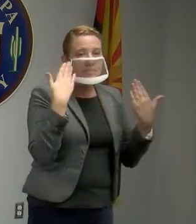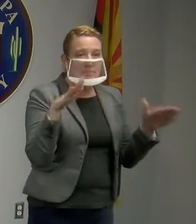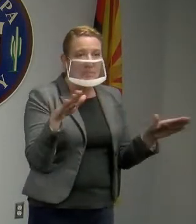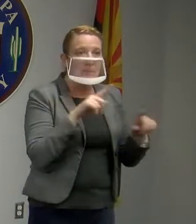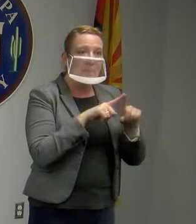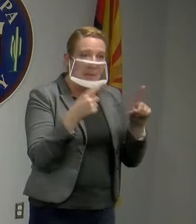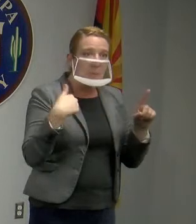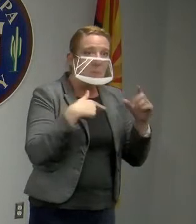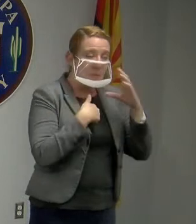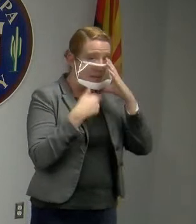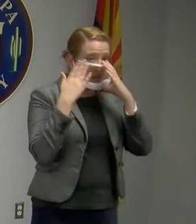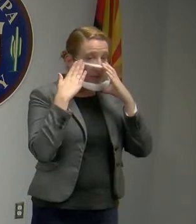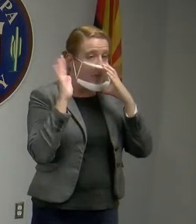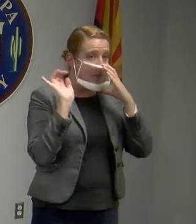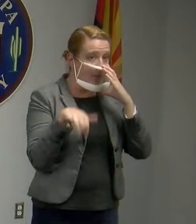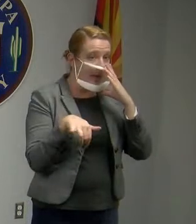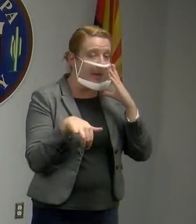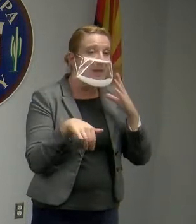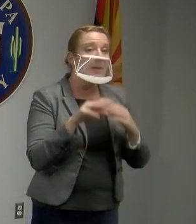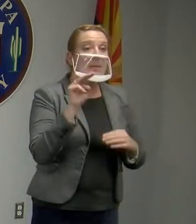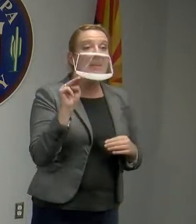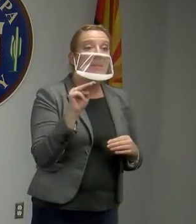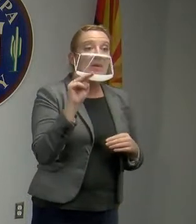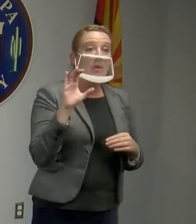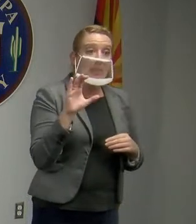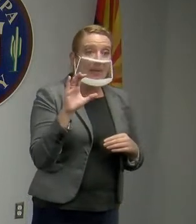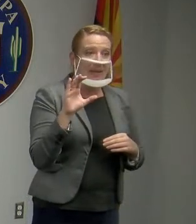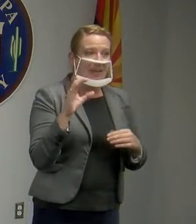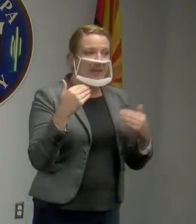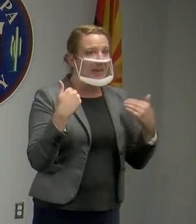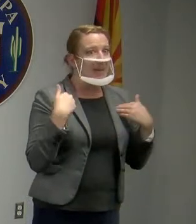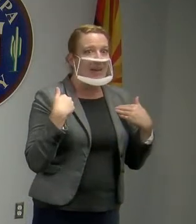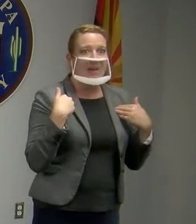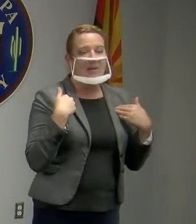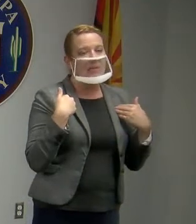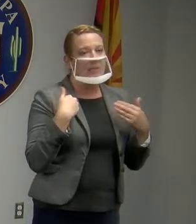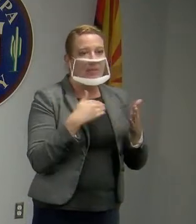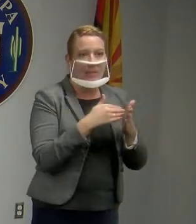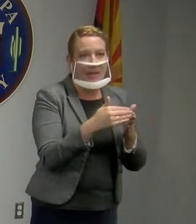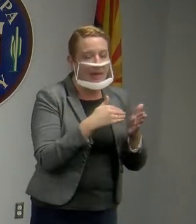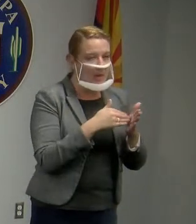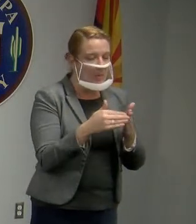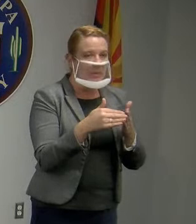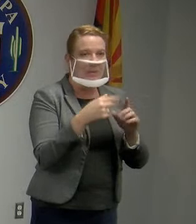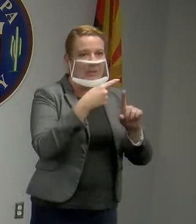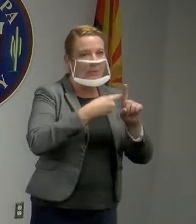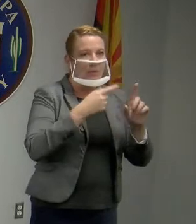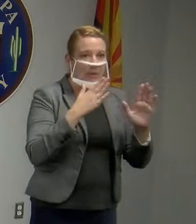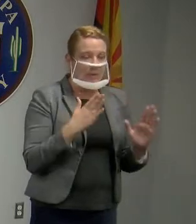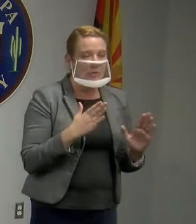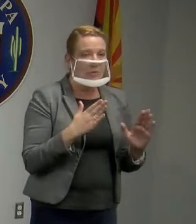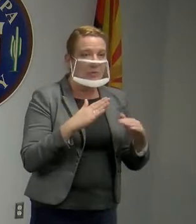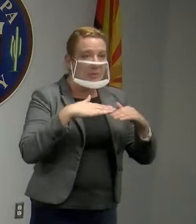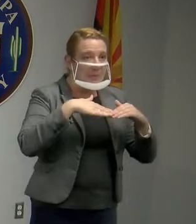of thousands of renters in the area of Maricopa County, exclusive of the city of Phoenix and Glendale. Over